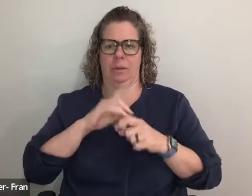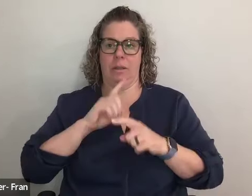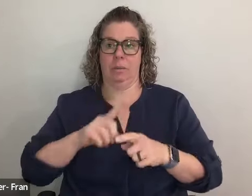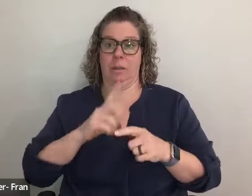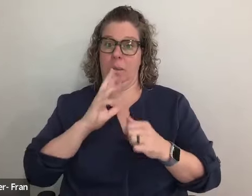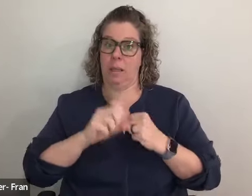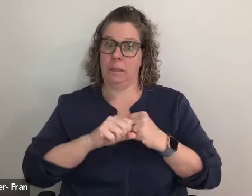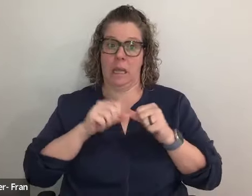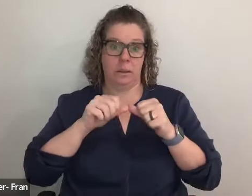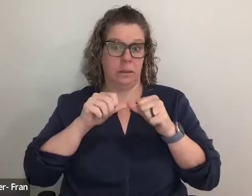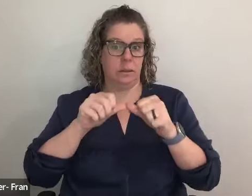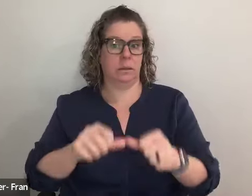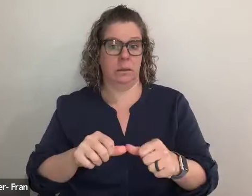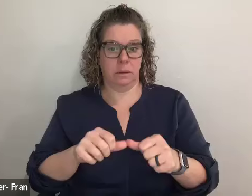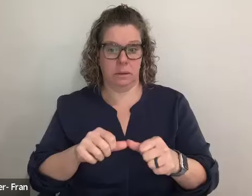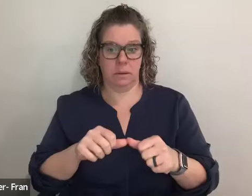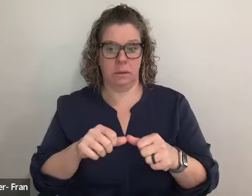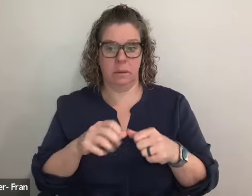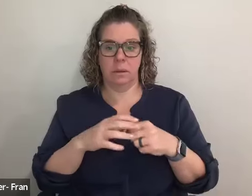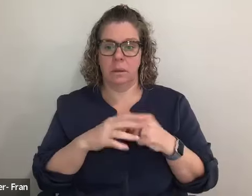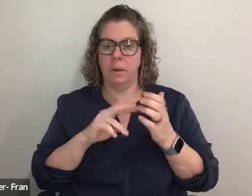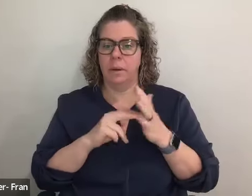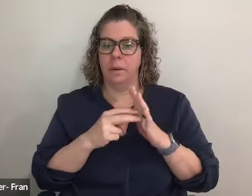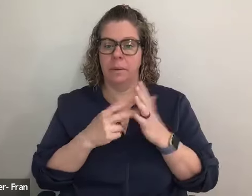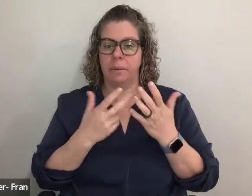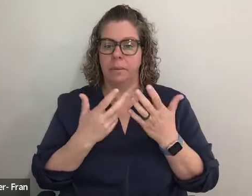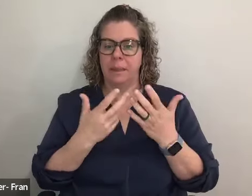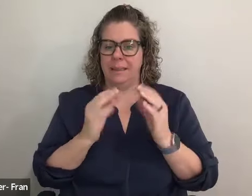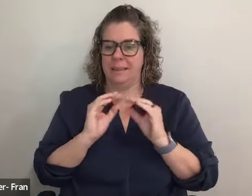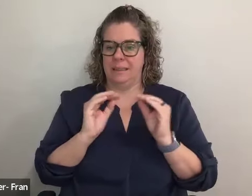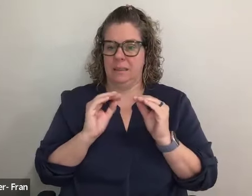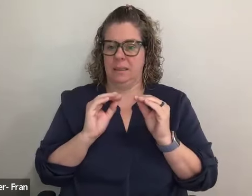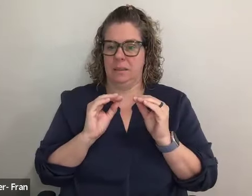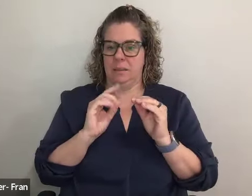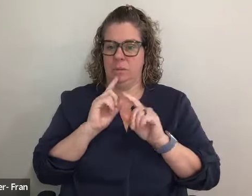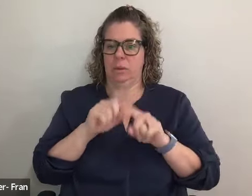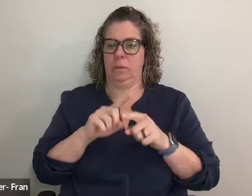response systems in the absence of protective relationships. And so